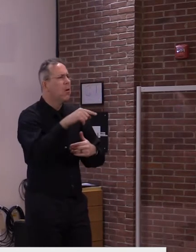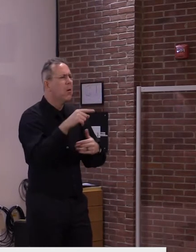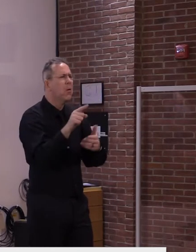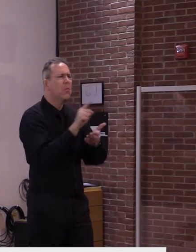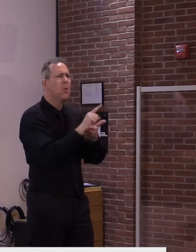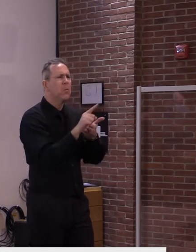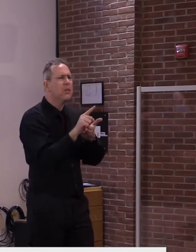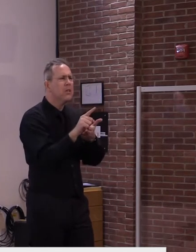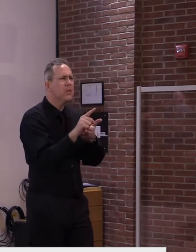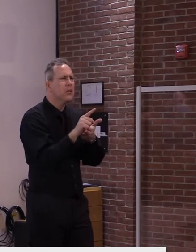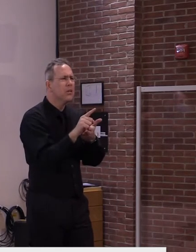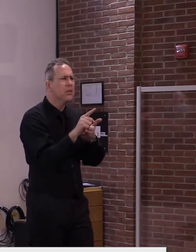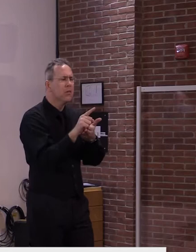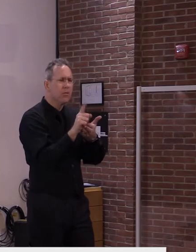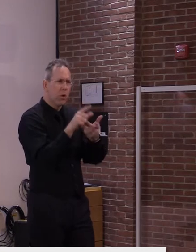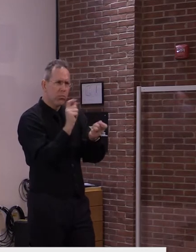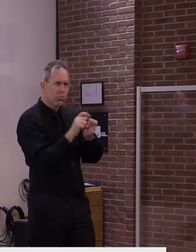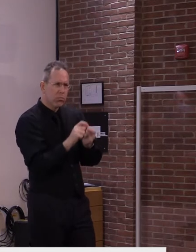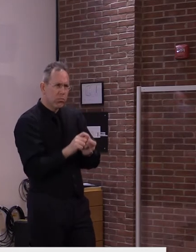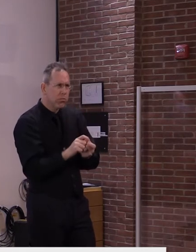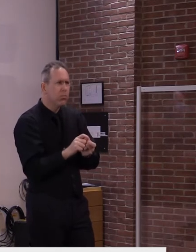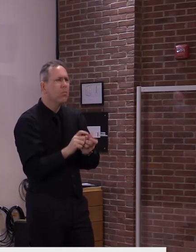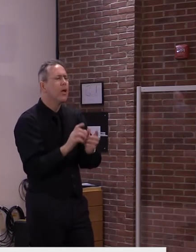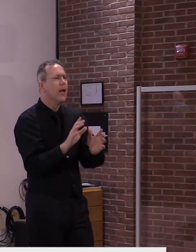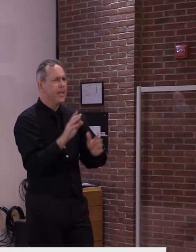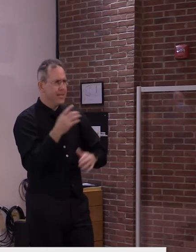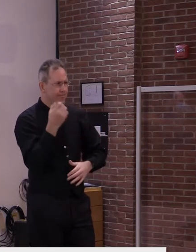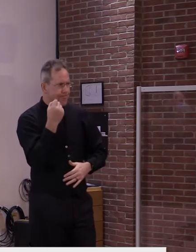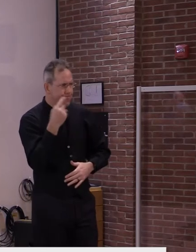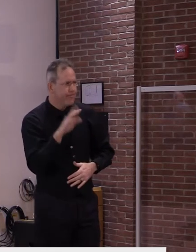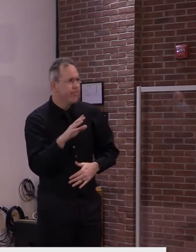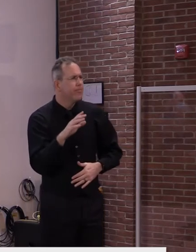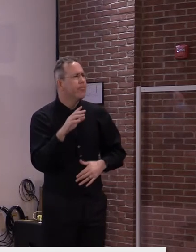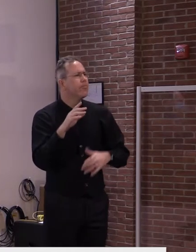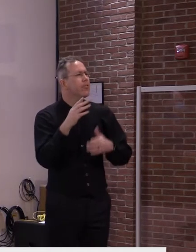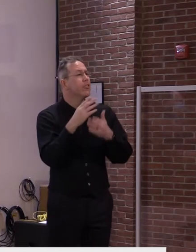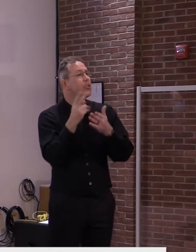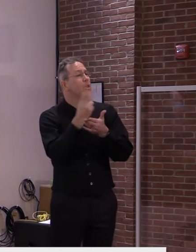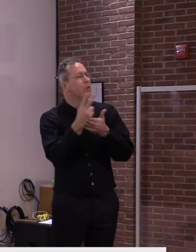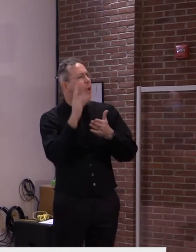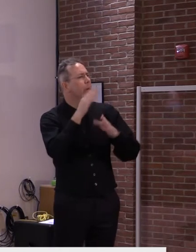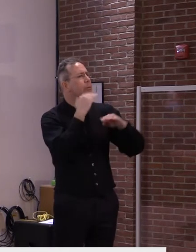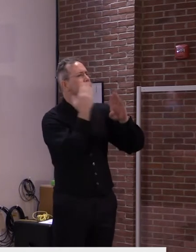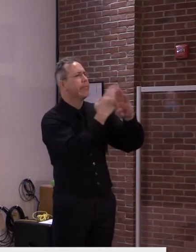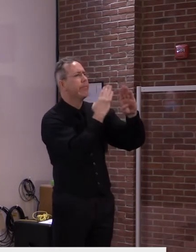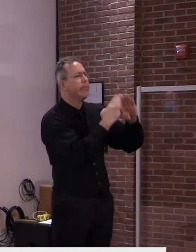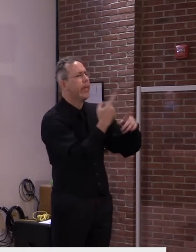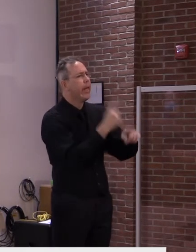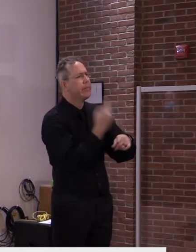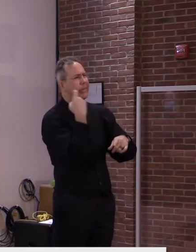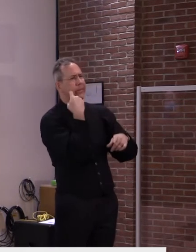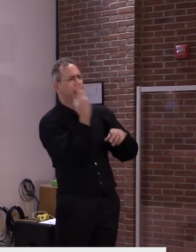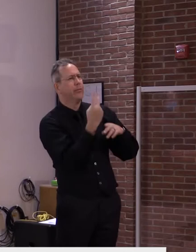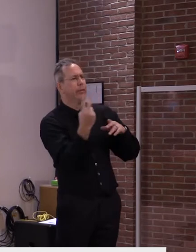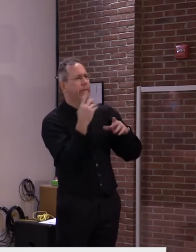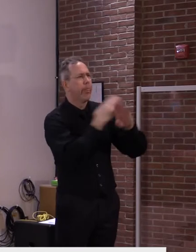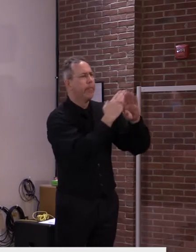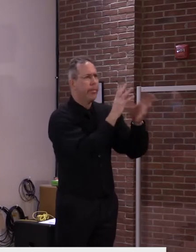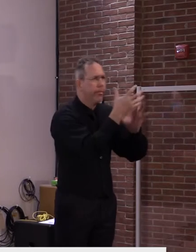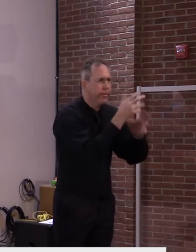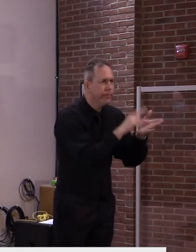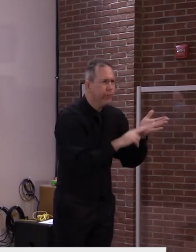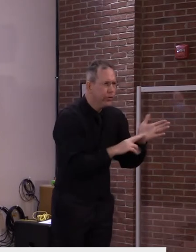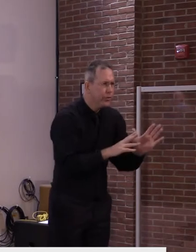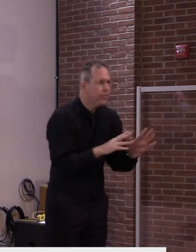mean, we're talking with the manufacturers now on the issue of transporting